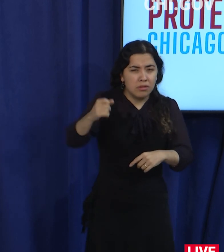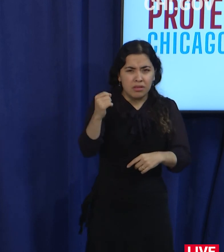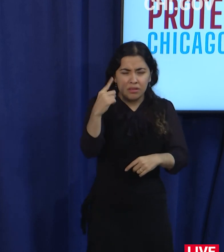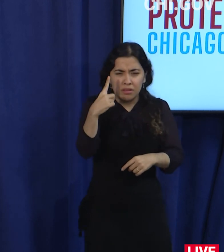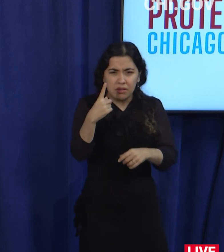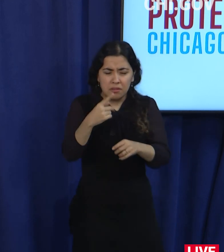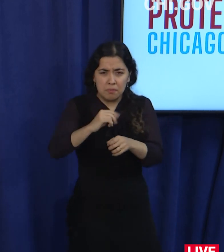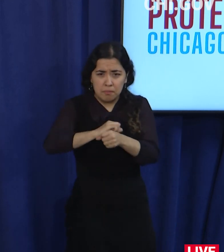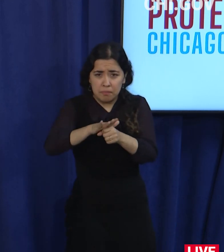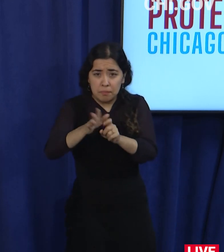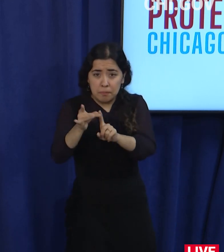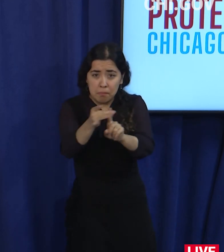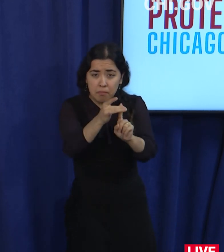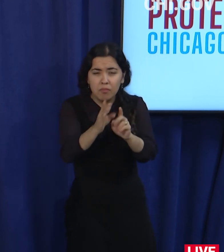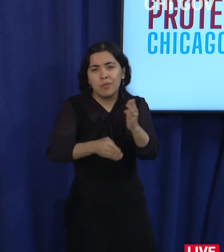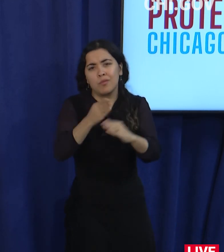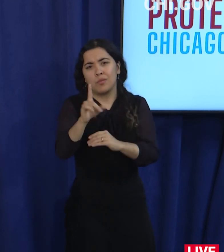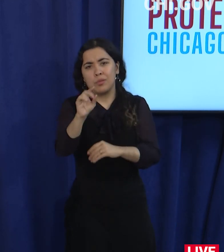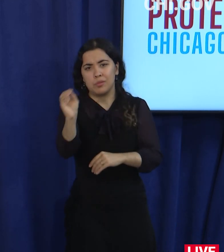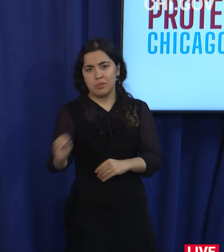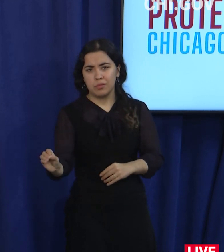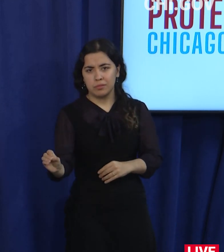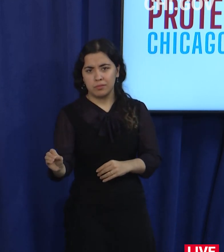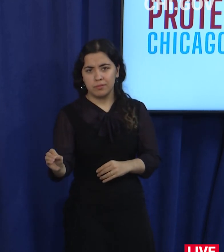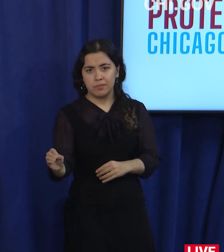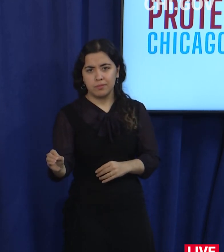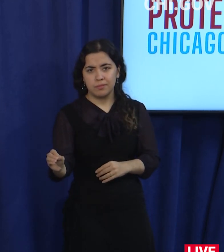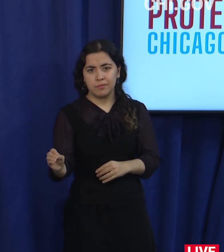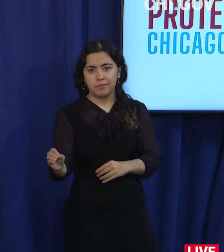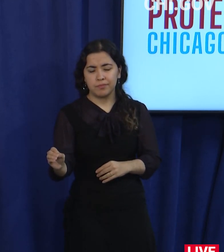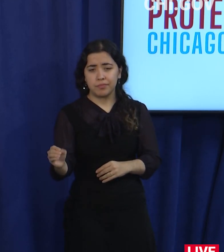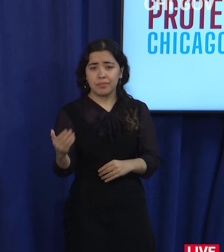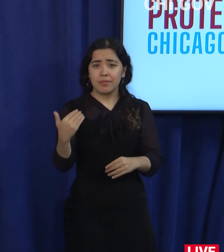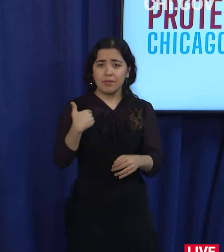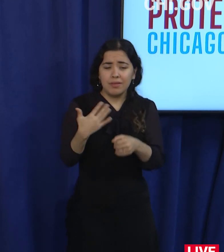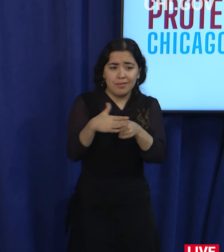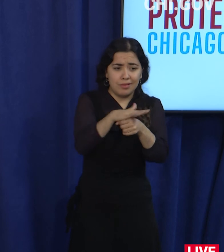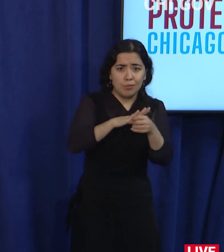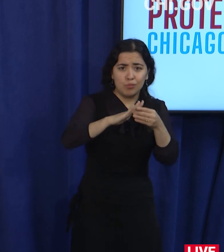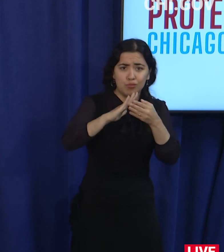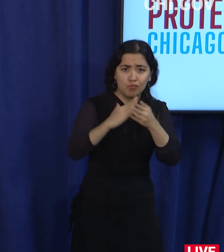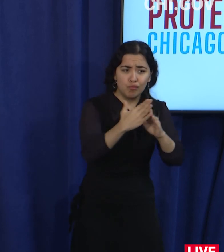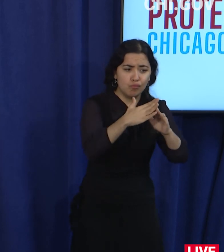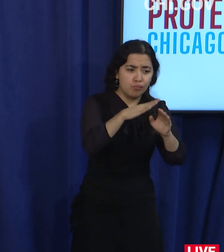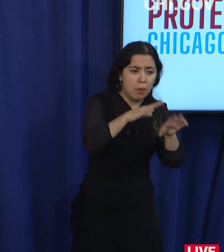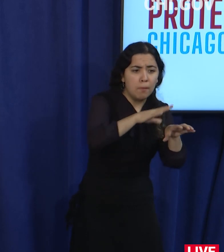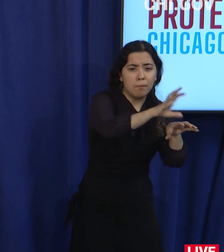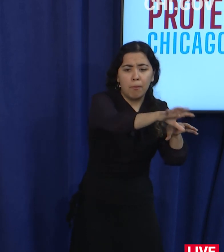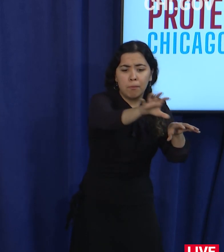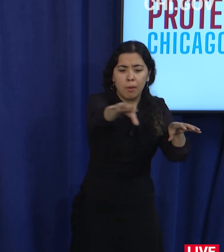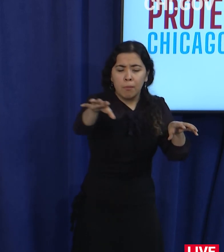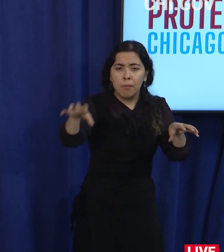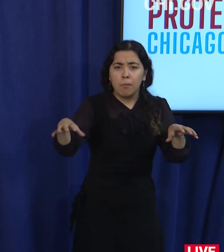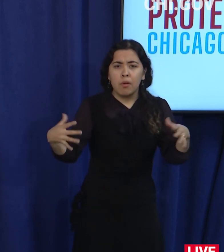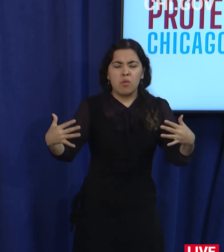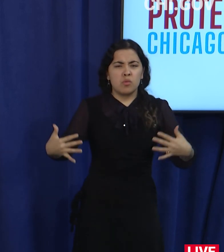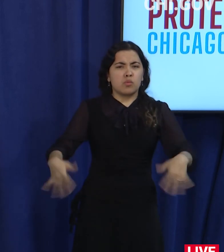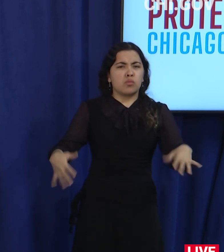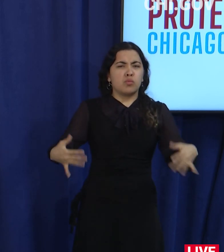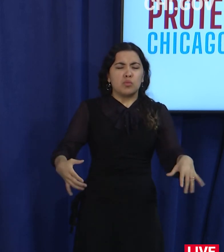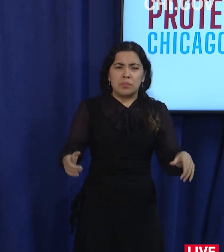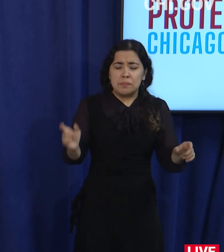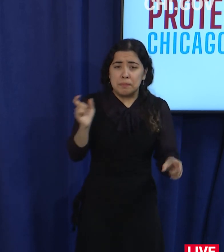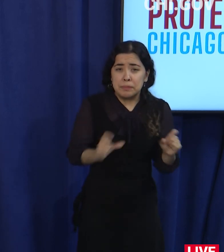20%. We still have neighborhoods where people are still getting sick at an extraordinary